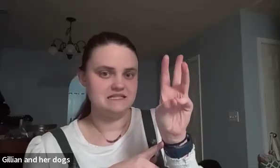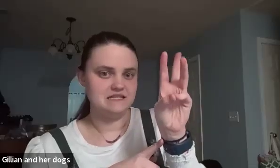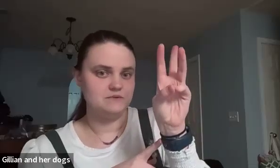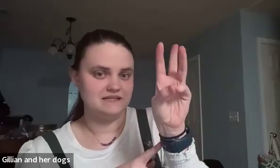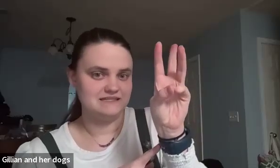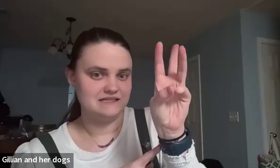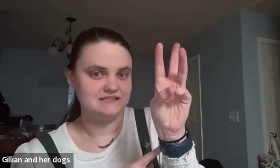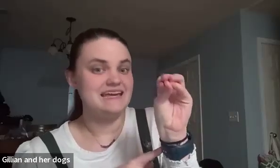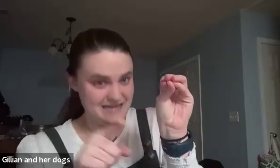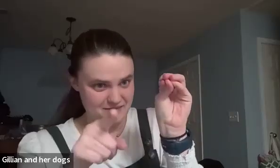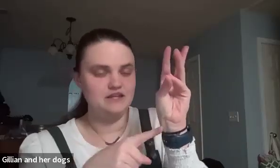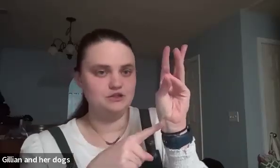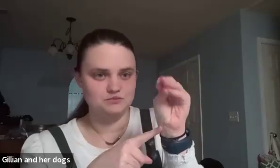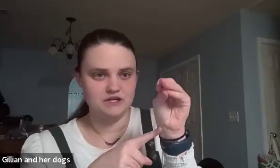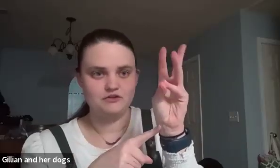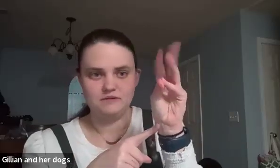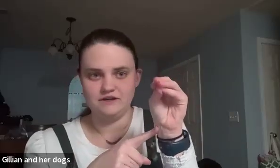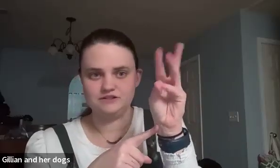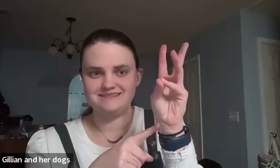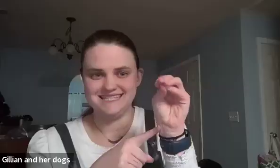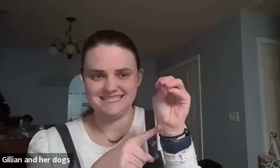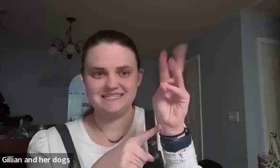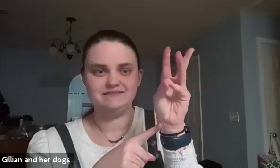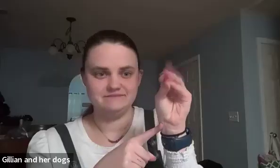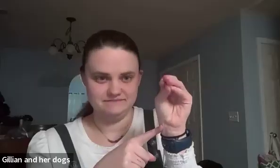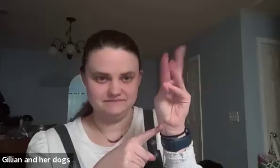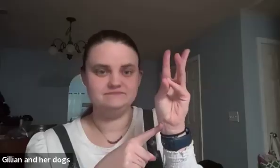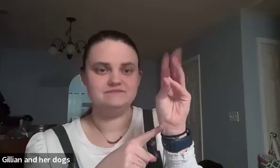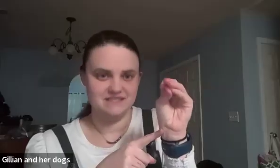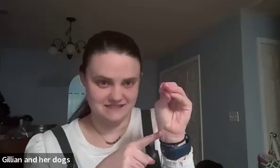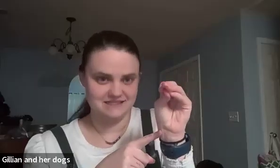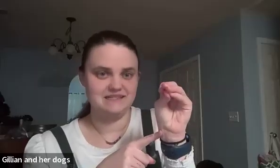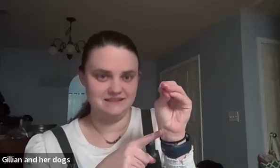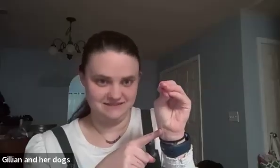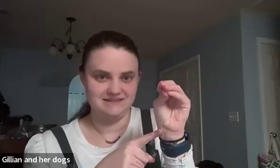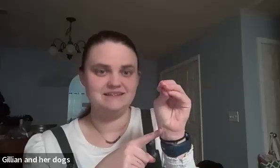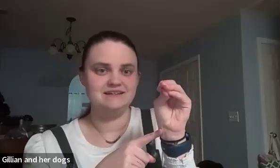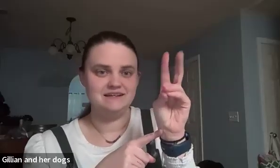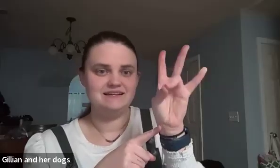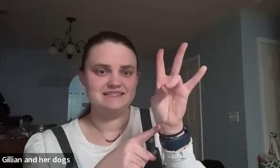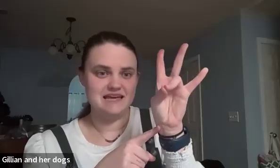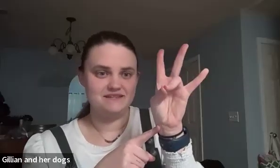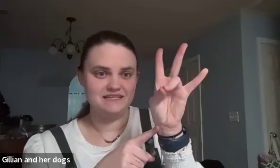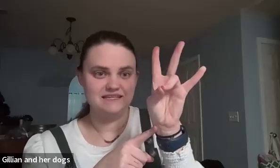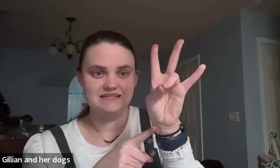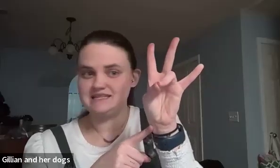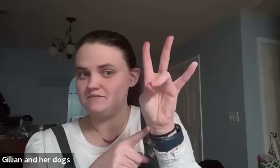60 is you make a 6, and yet, and you just bring your 3 fingers down, 60. 60. 70 is same